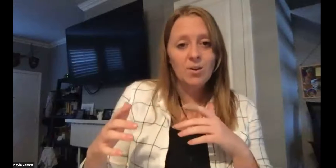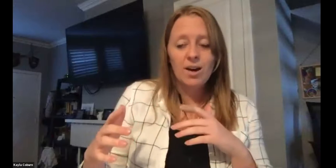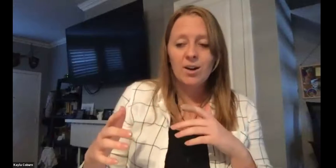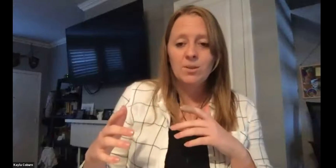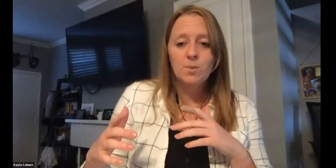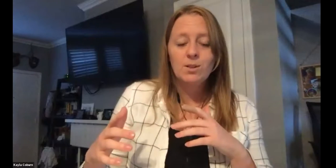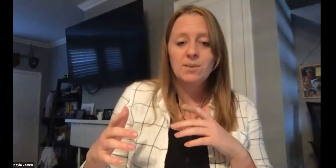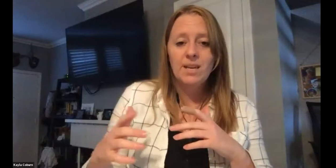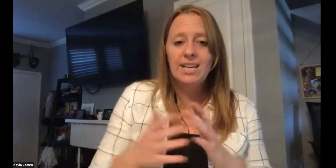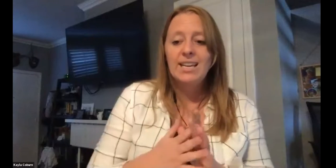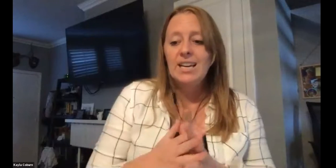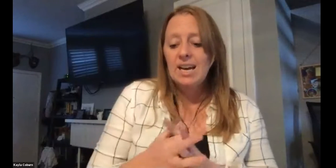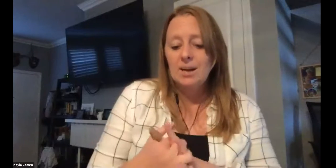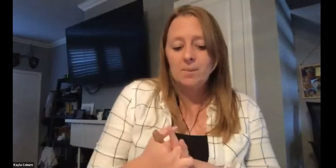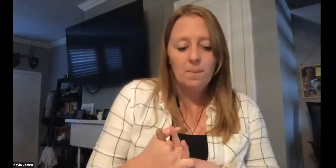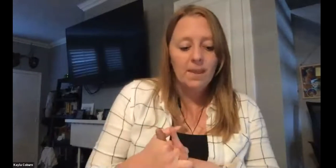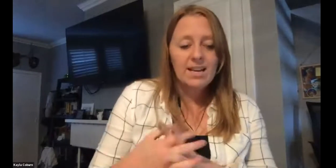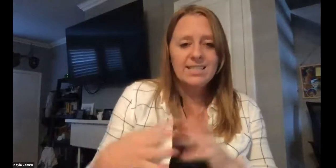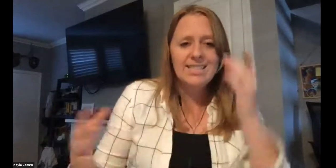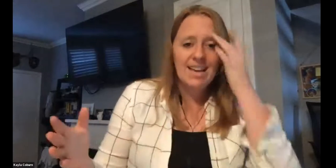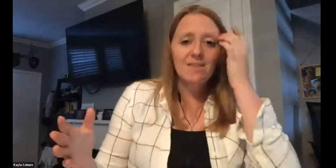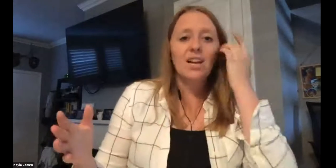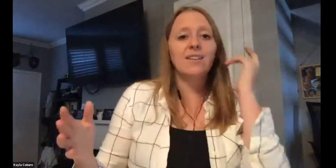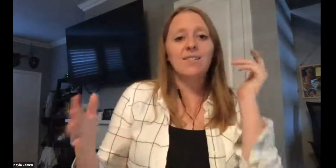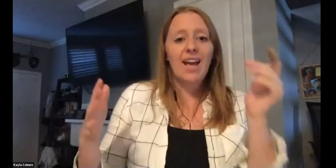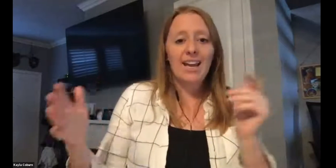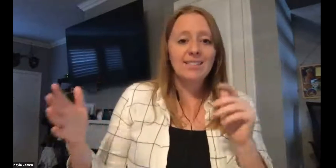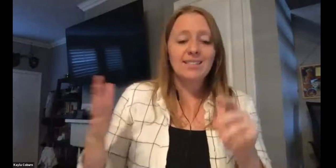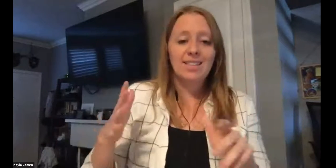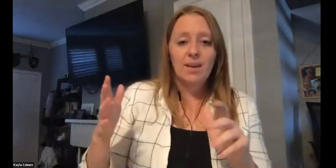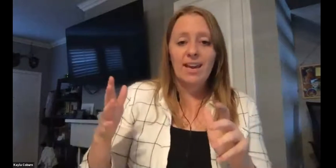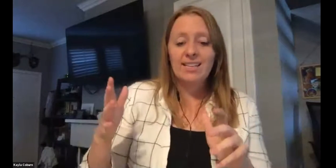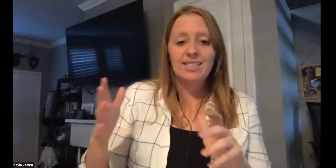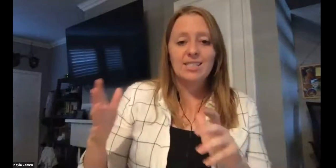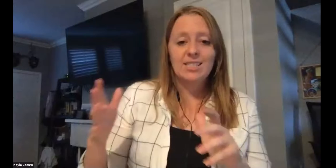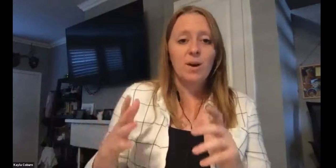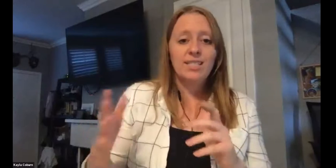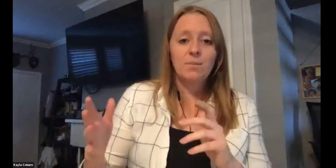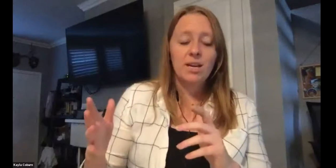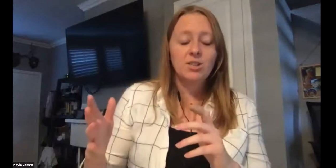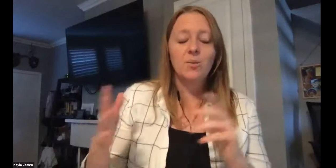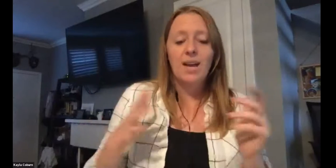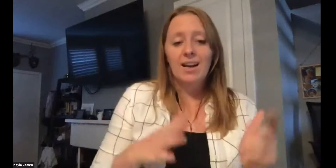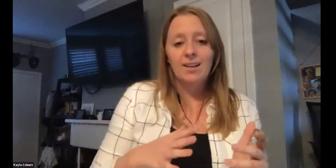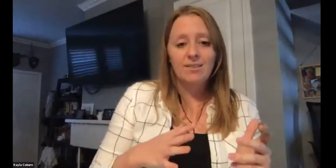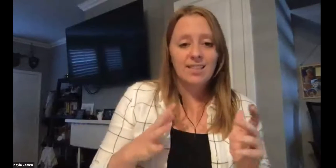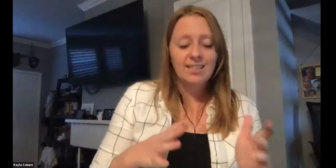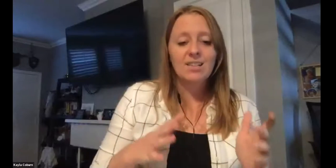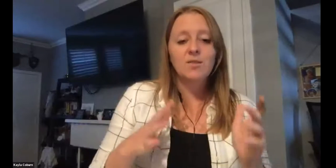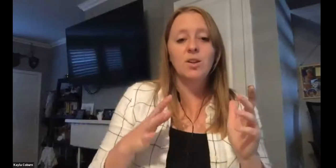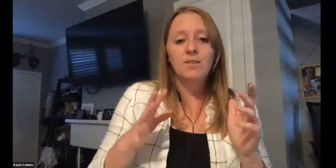eventually where it was supposed to be. Because he did have a lot of headaches and stomach aches, and so we wanted to make sure we had